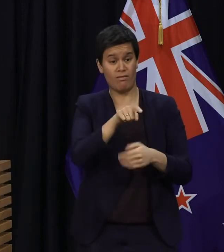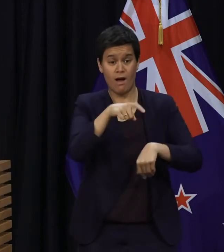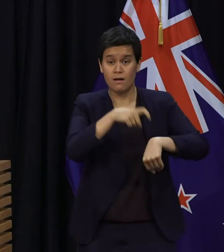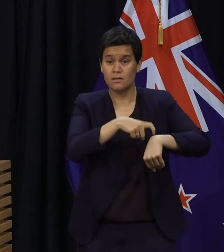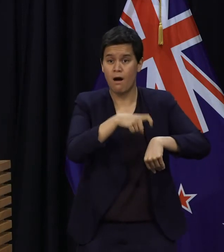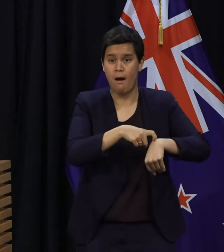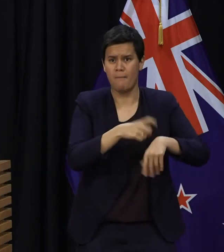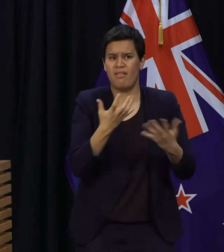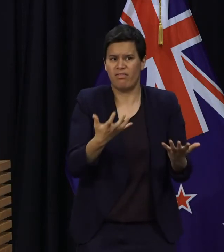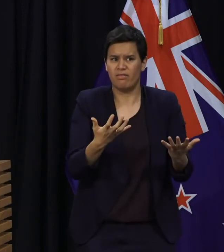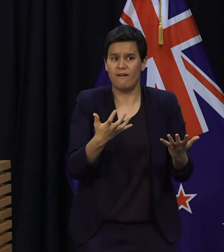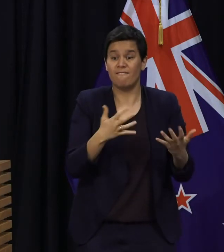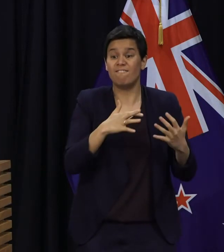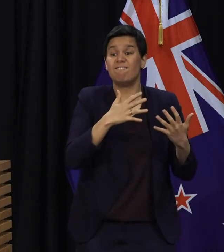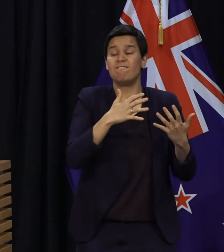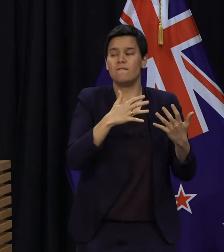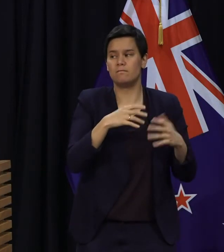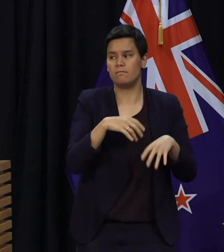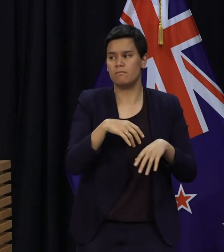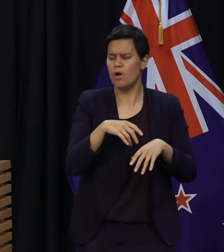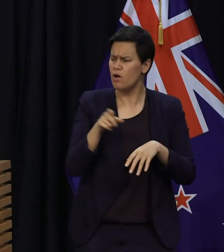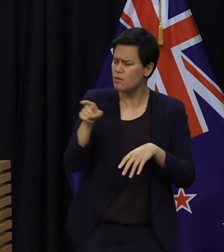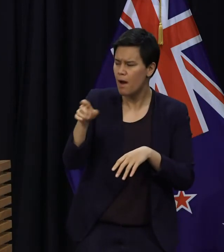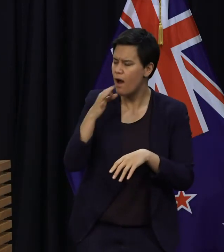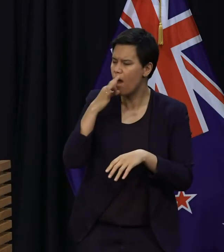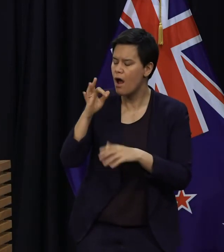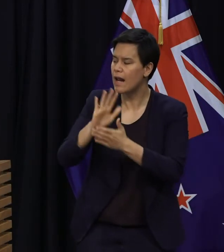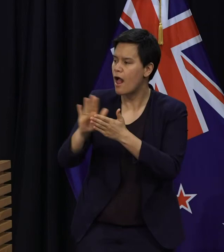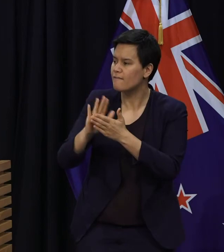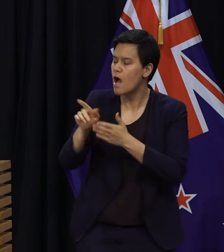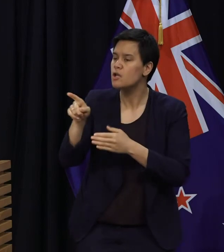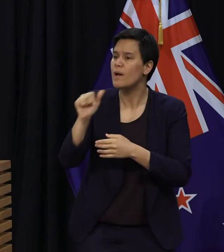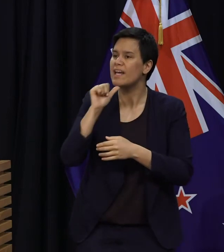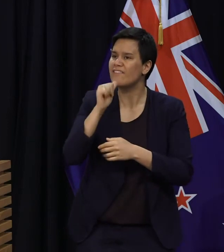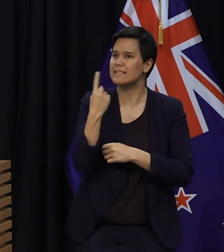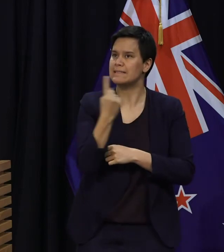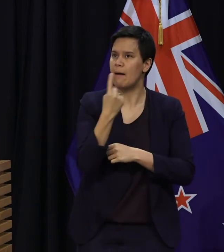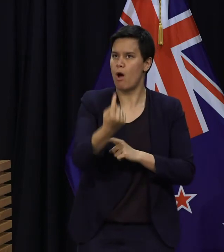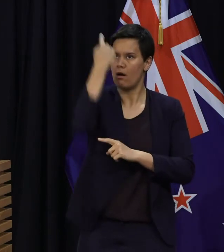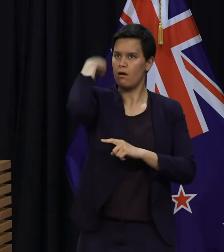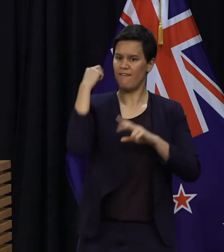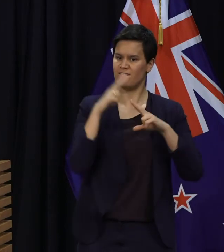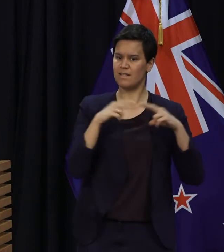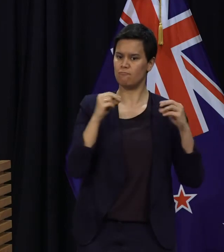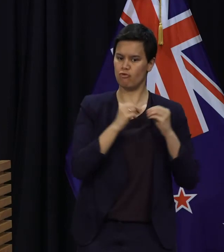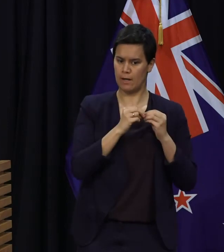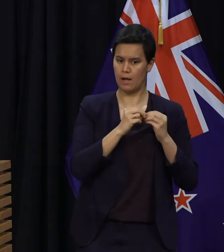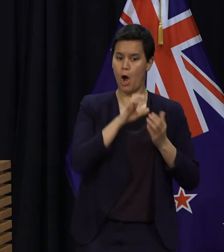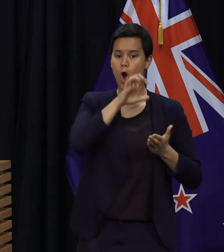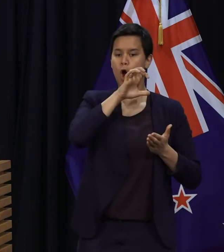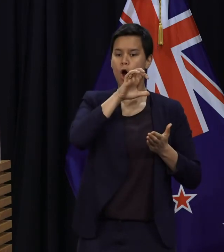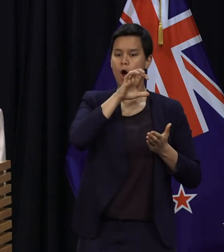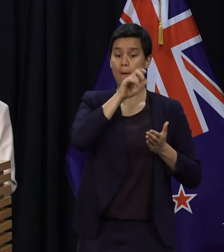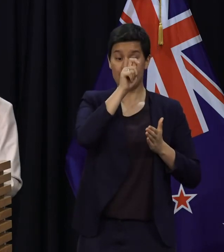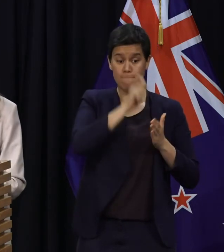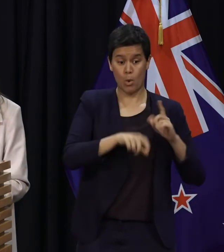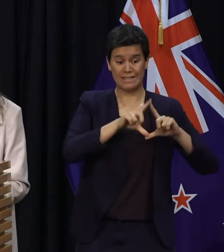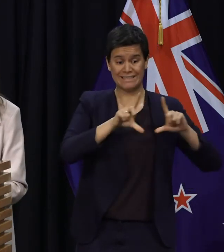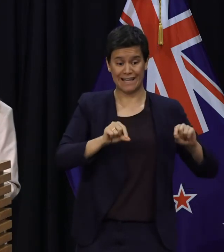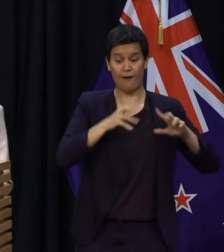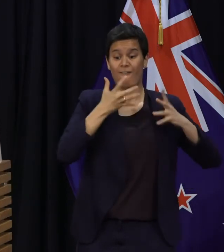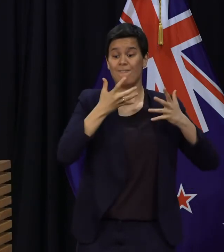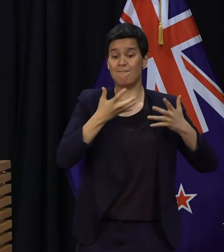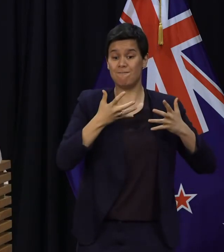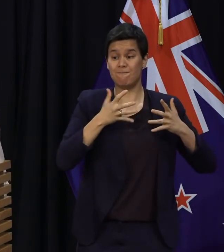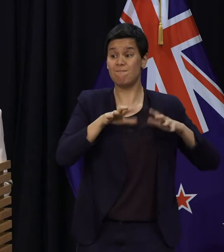until September 25. So you're talking about someone who, for instance, might have booked in, say, February for those dates. Yeah. And of course, there